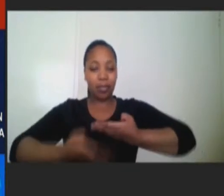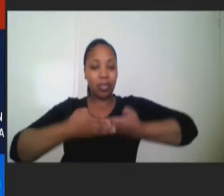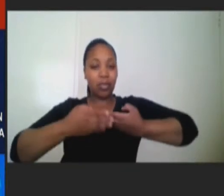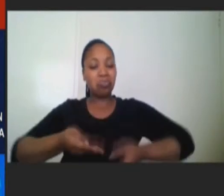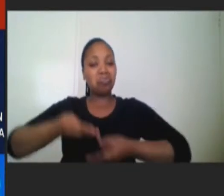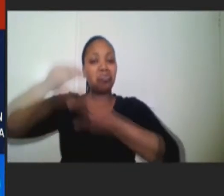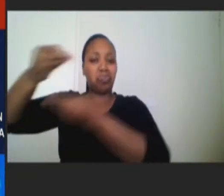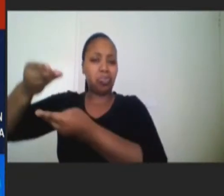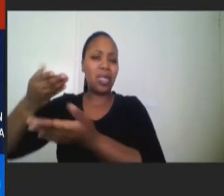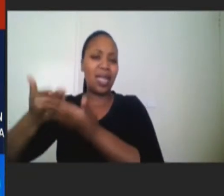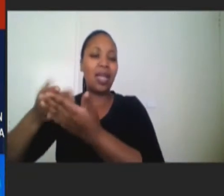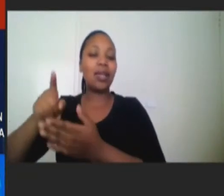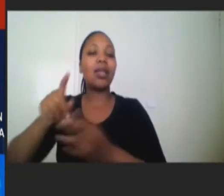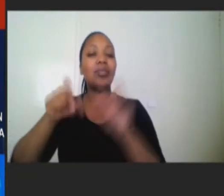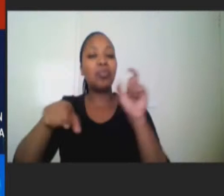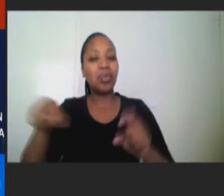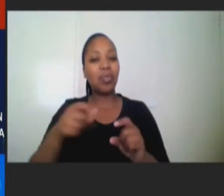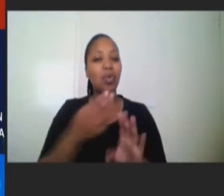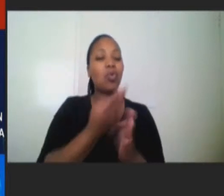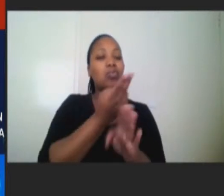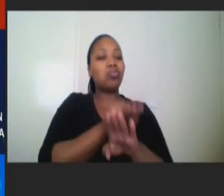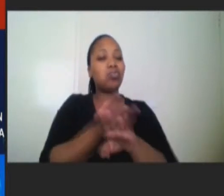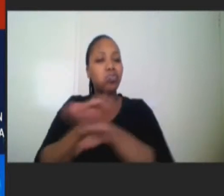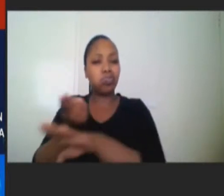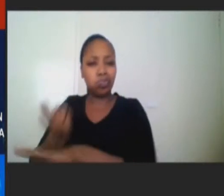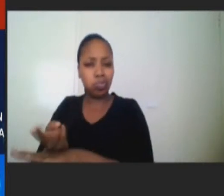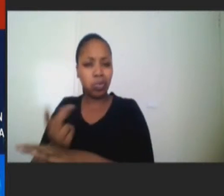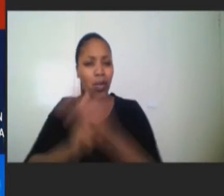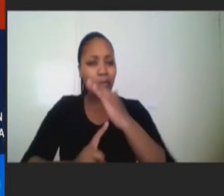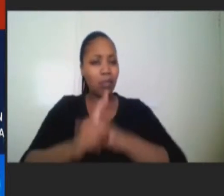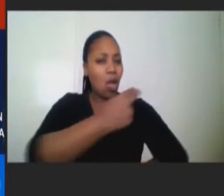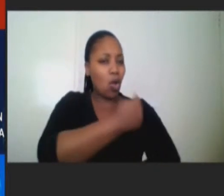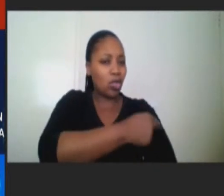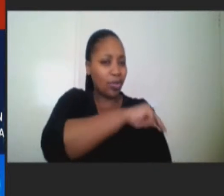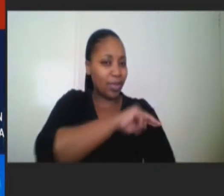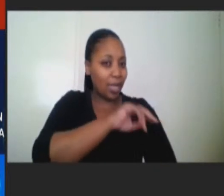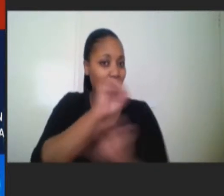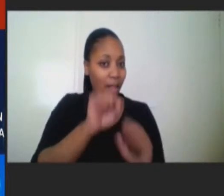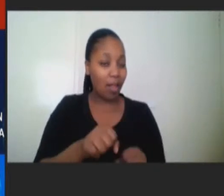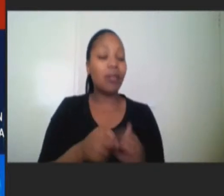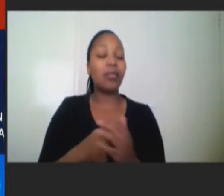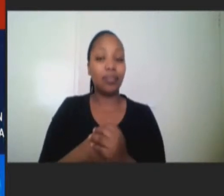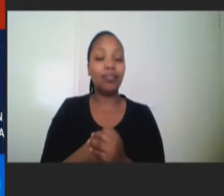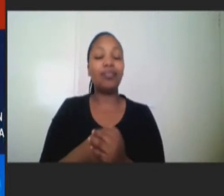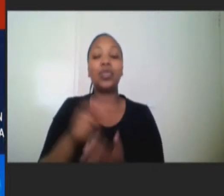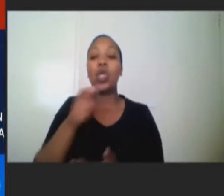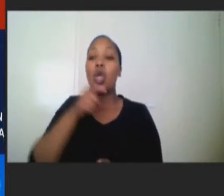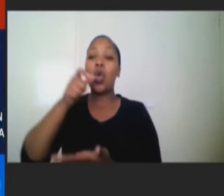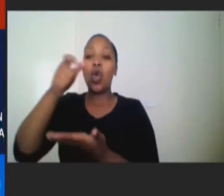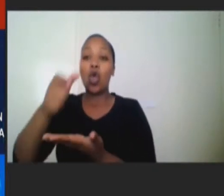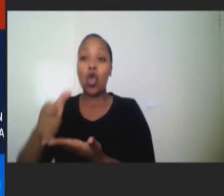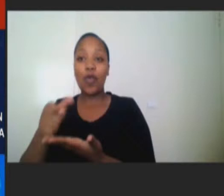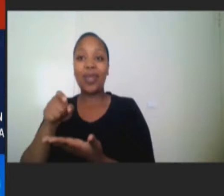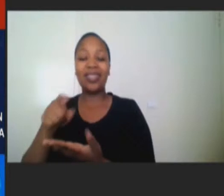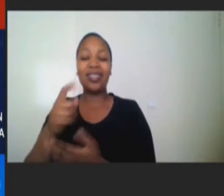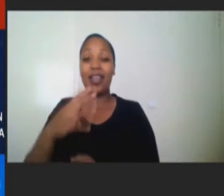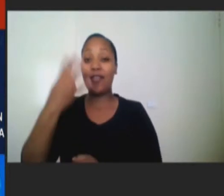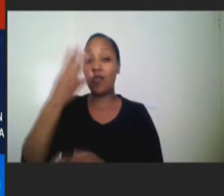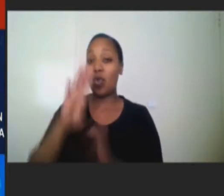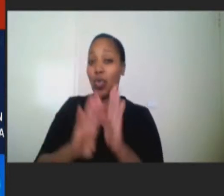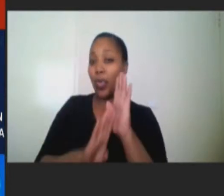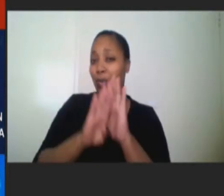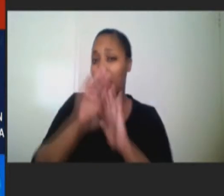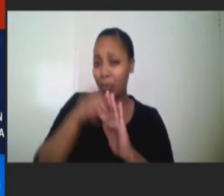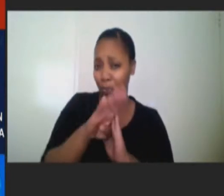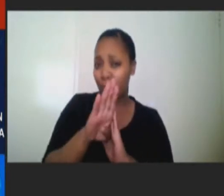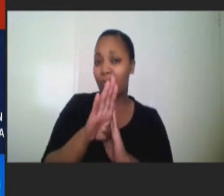the hospitalization data. Just to comment on the fourth wave, I think the previous three waves, we